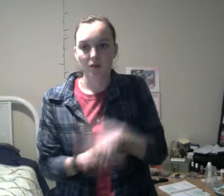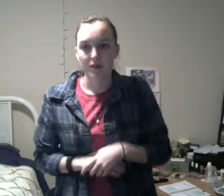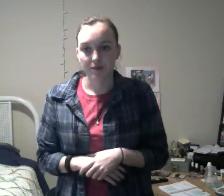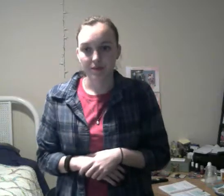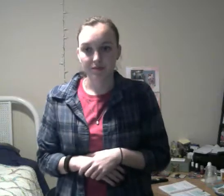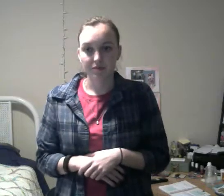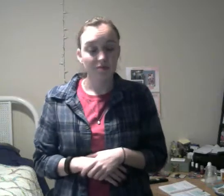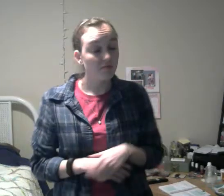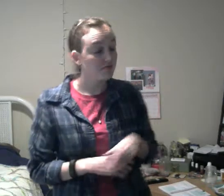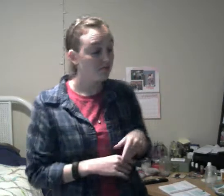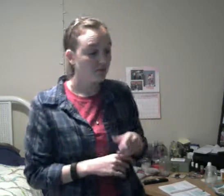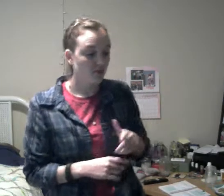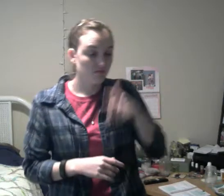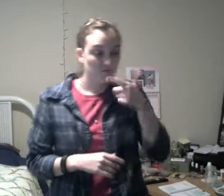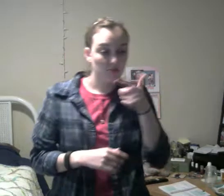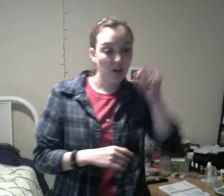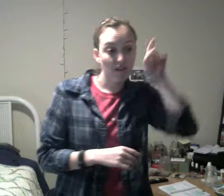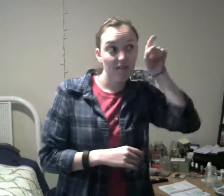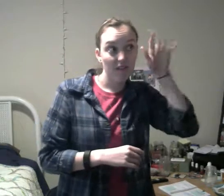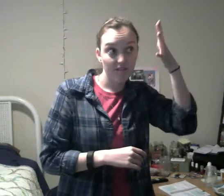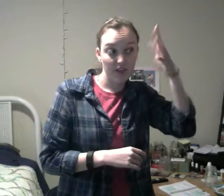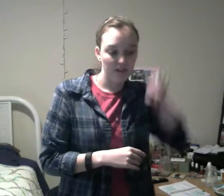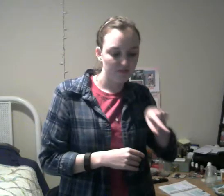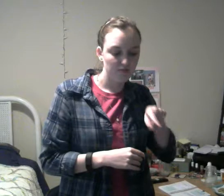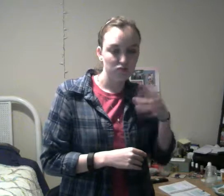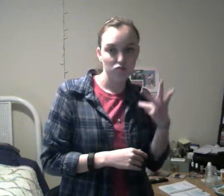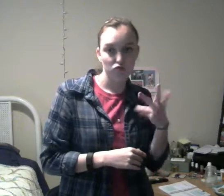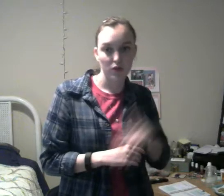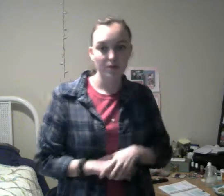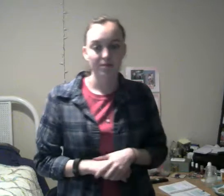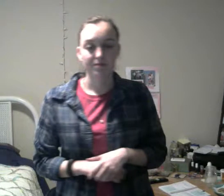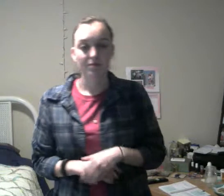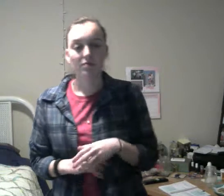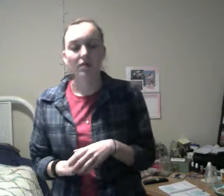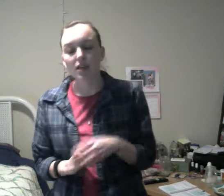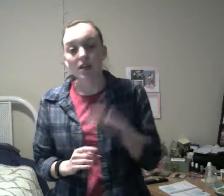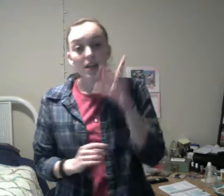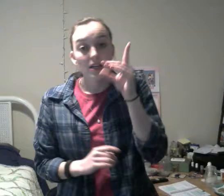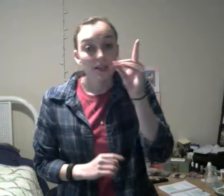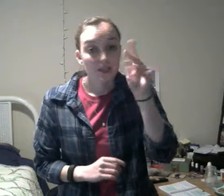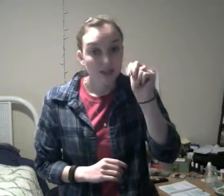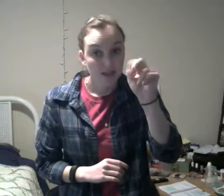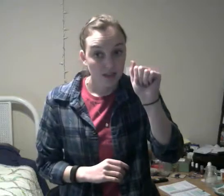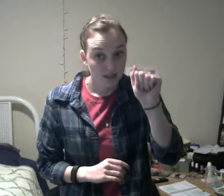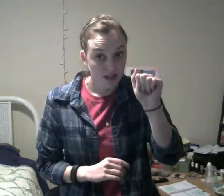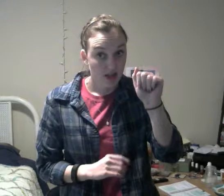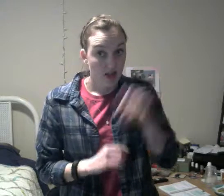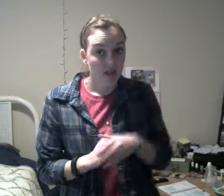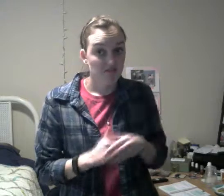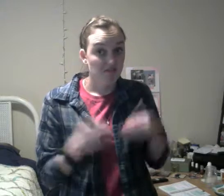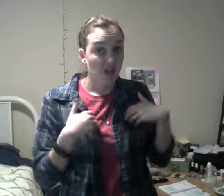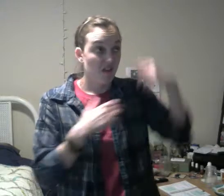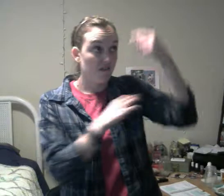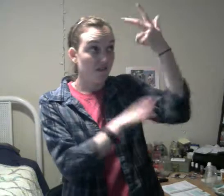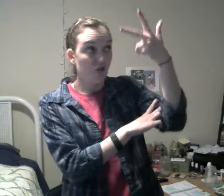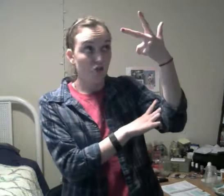to have a 3' end at the other side. If we're looking at the DNA, we could have, on this side, we could have a 3' end. That means, if we